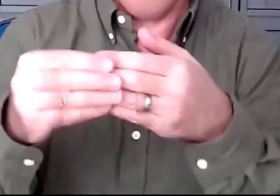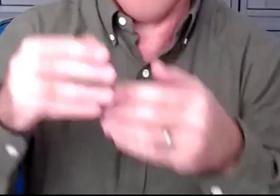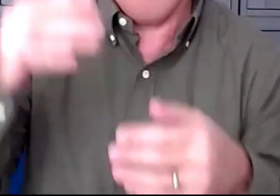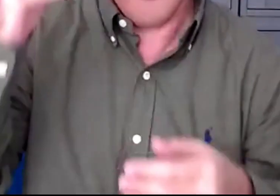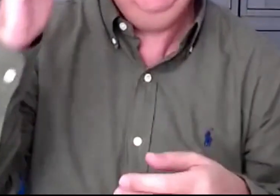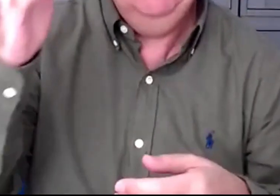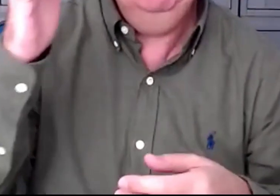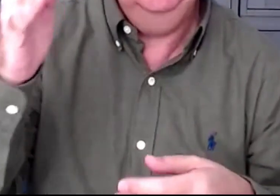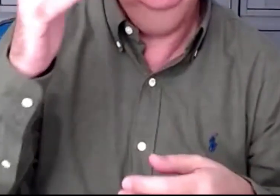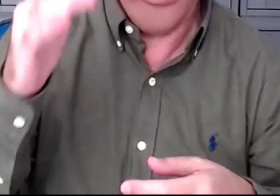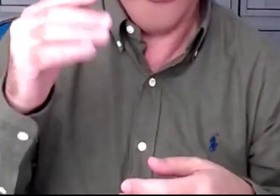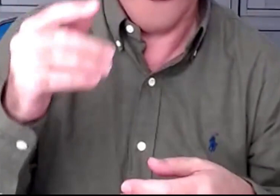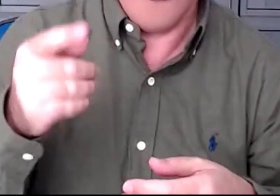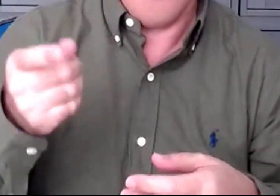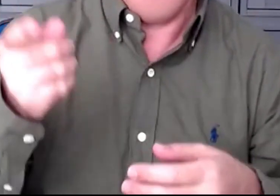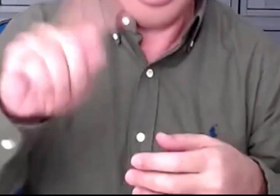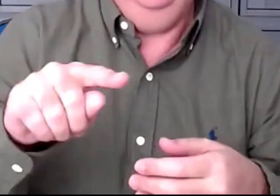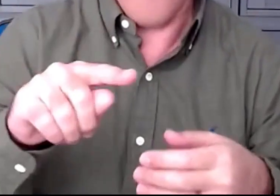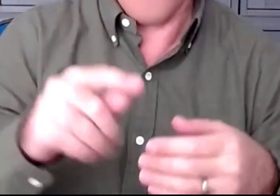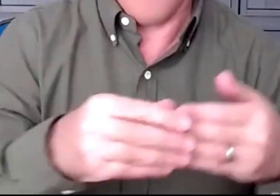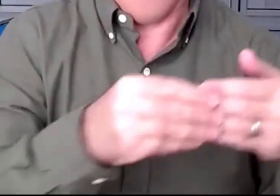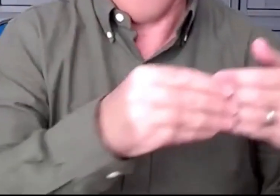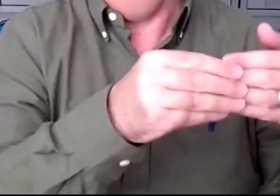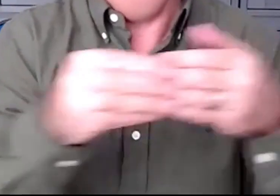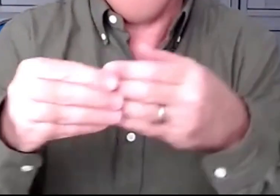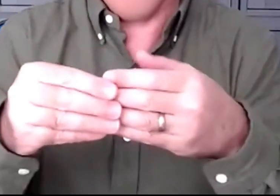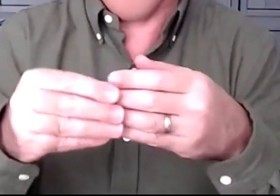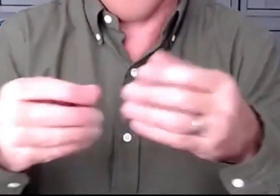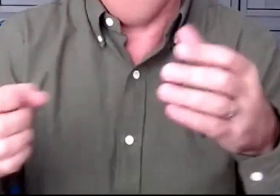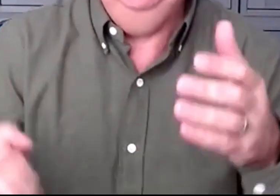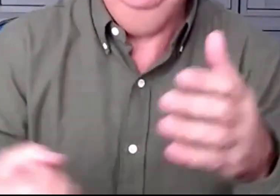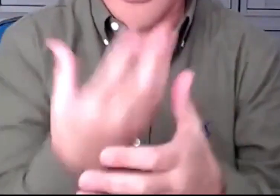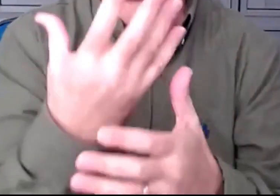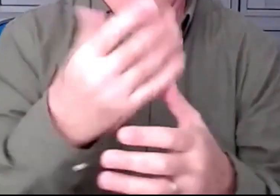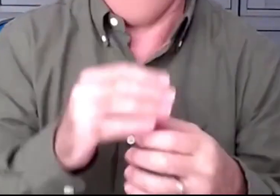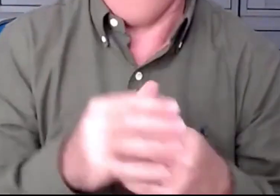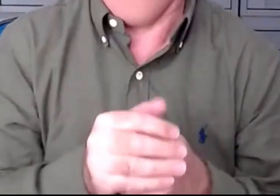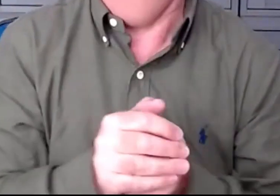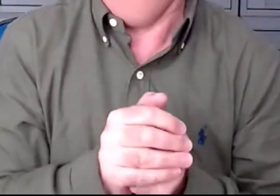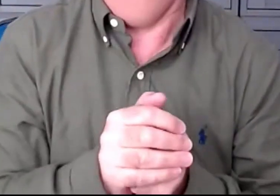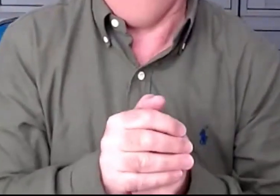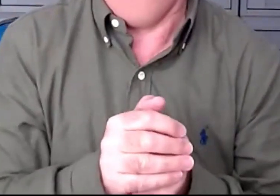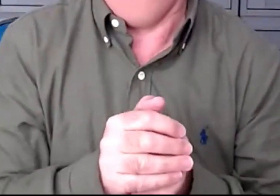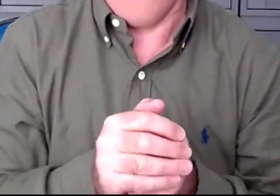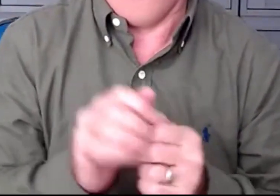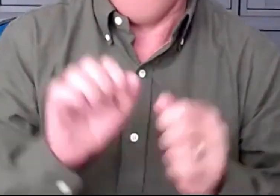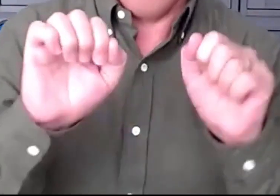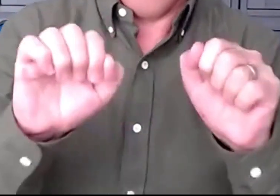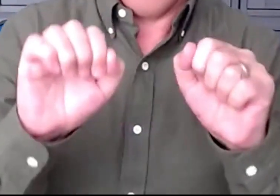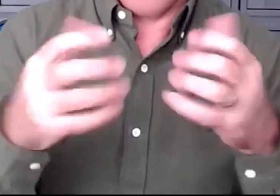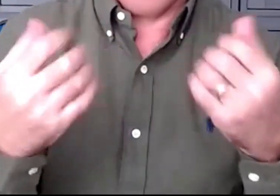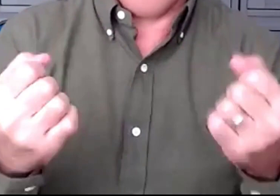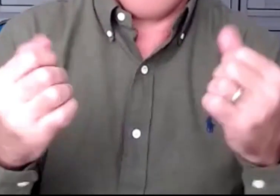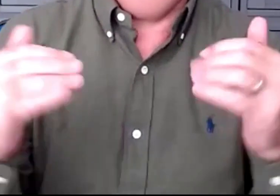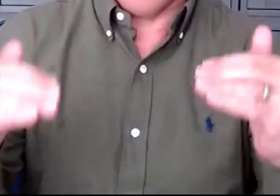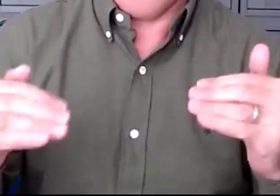expert on leadership theory and leadership development.